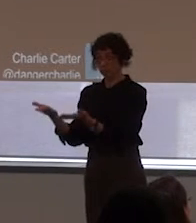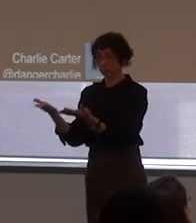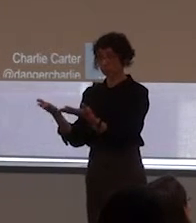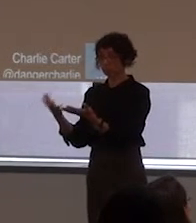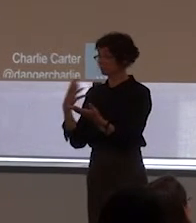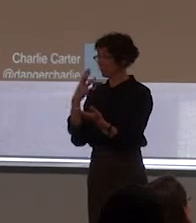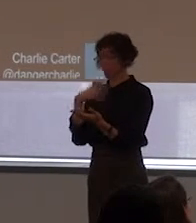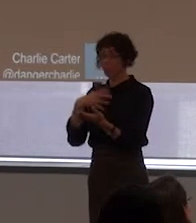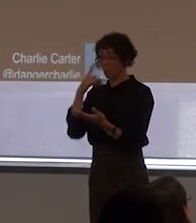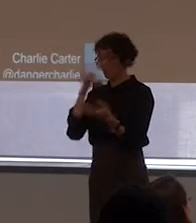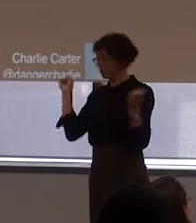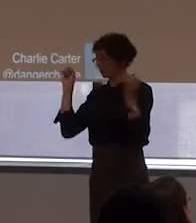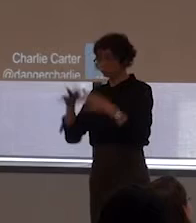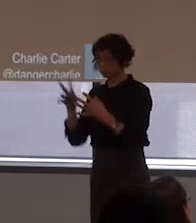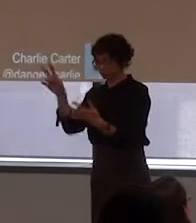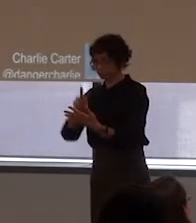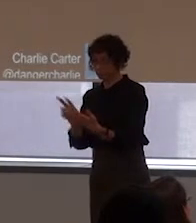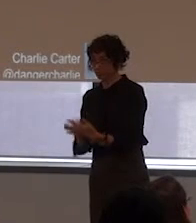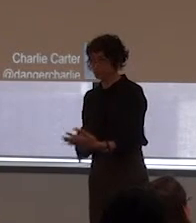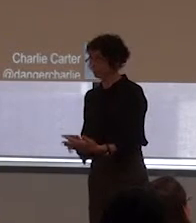people. That's good.